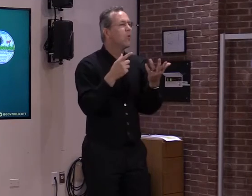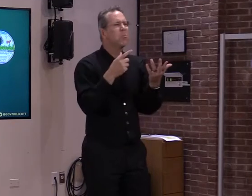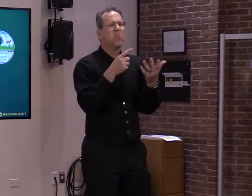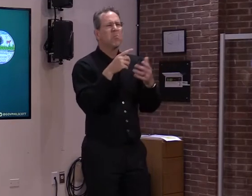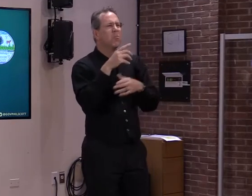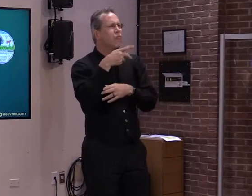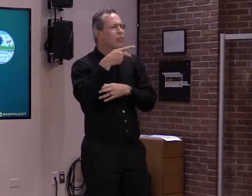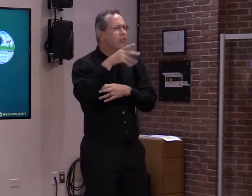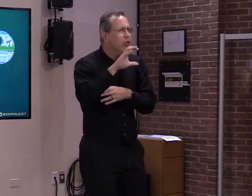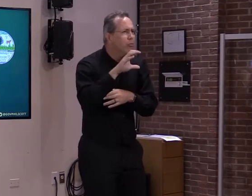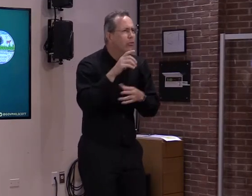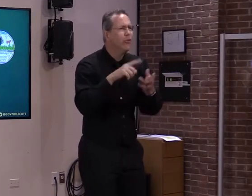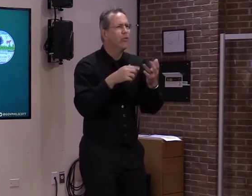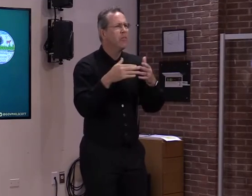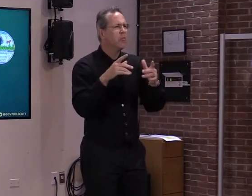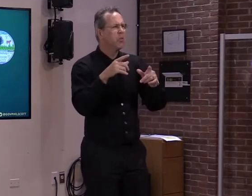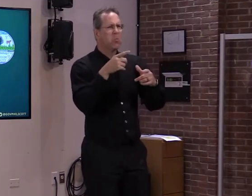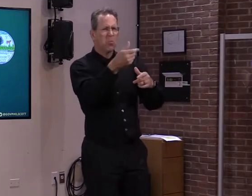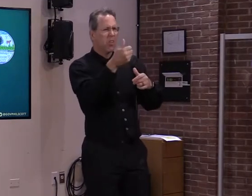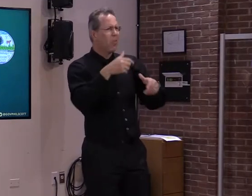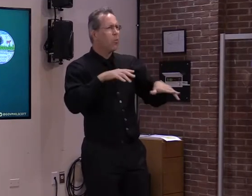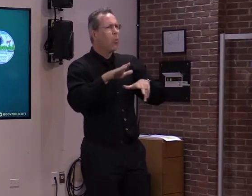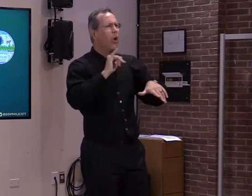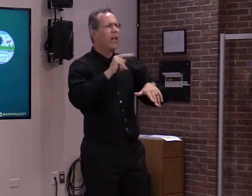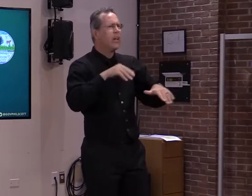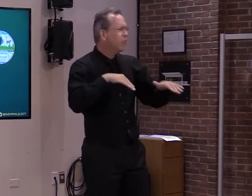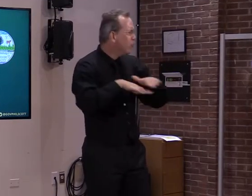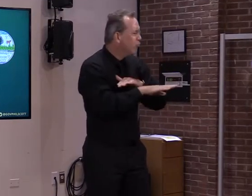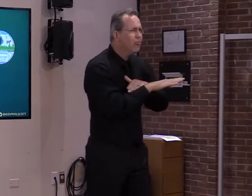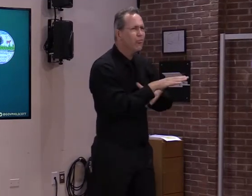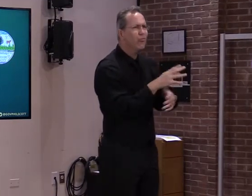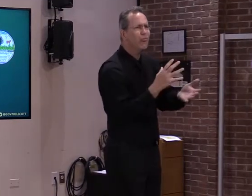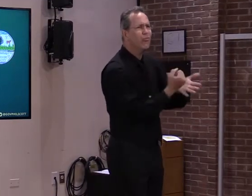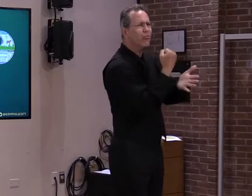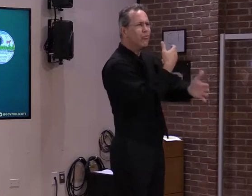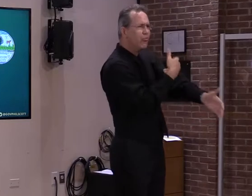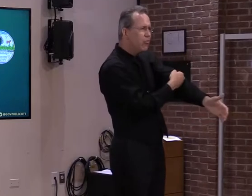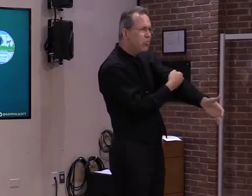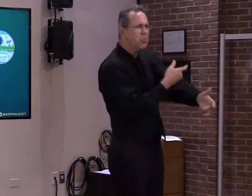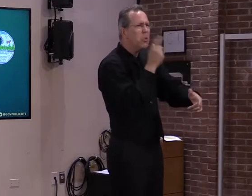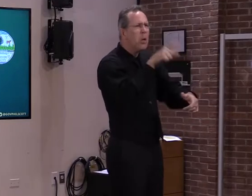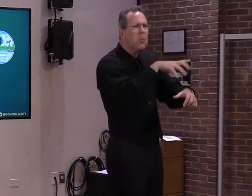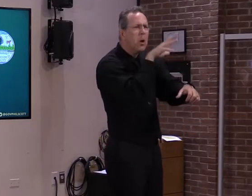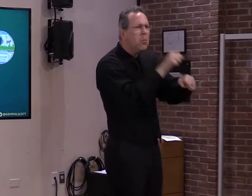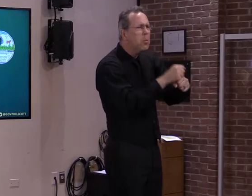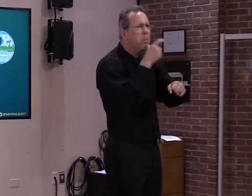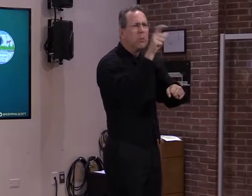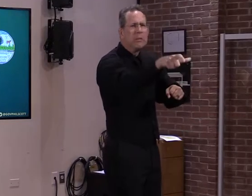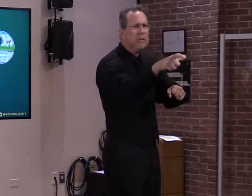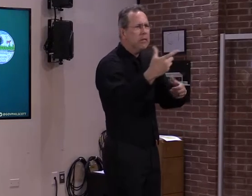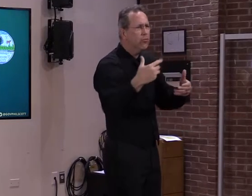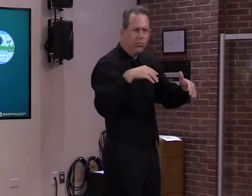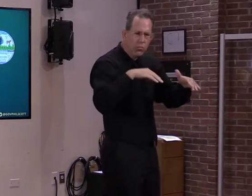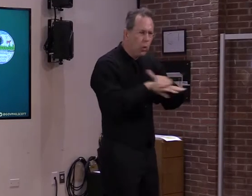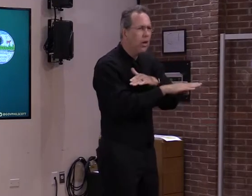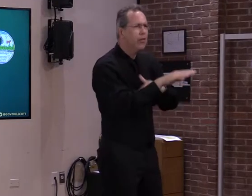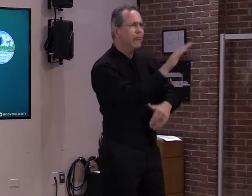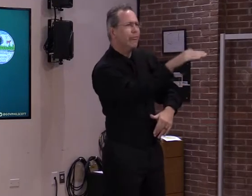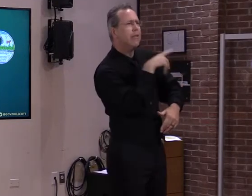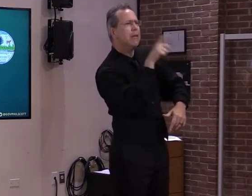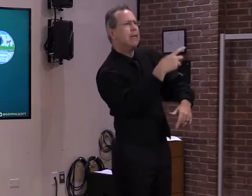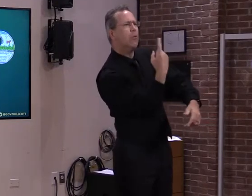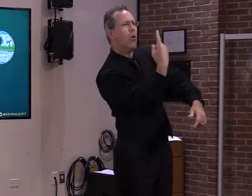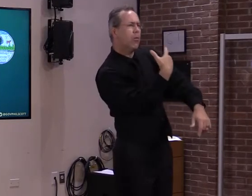a Hannaford Food and Drug, a Walmart, a Walgreens, Price Chopper, Market 32, Rite Aid,